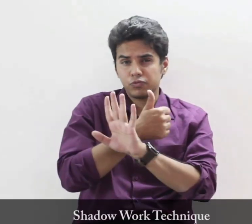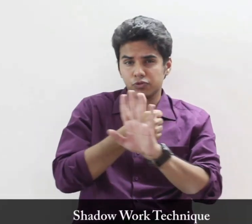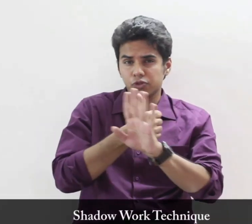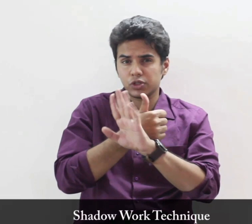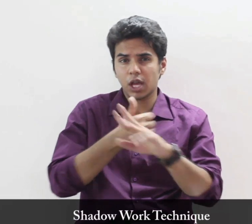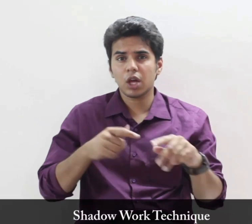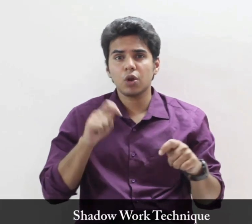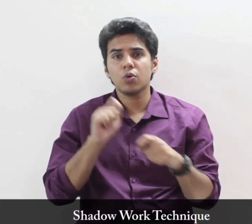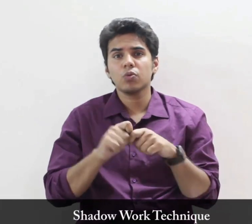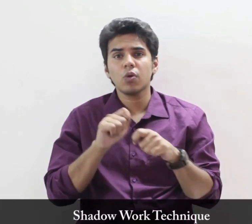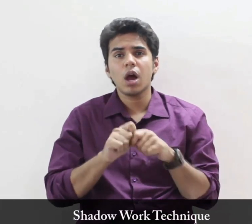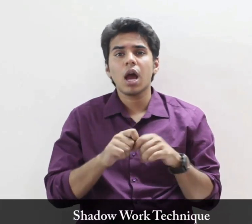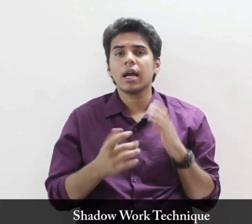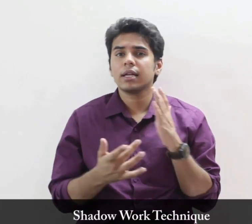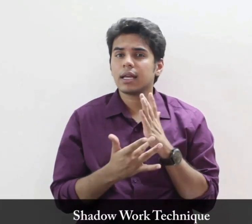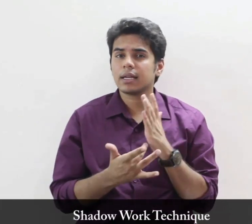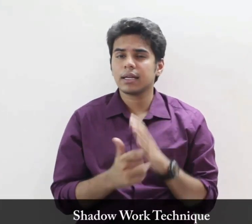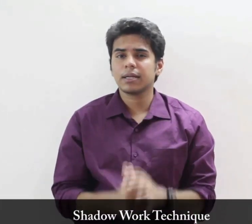Shadow work technique.